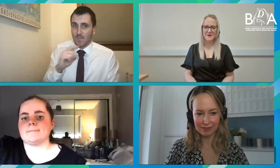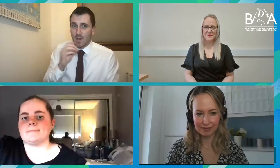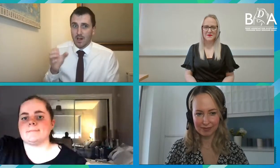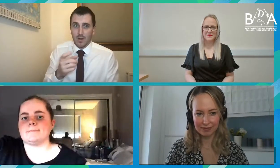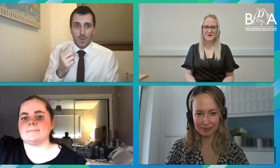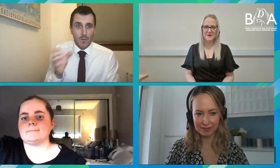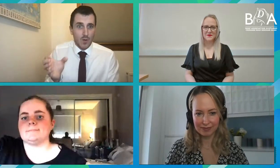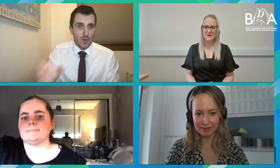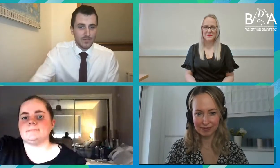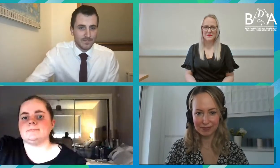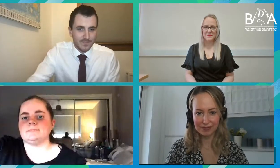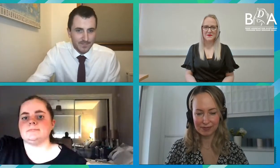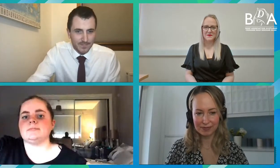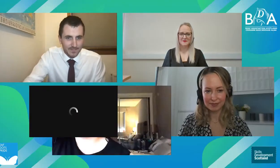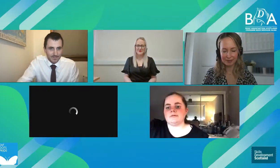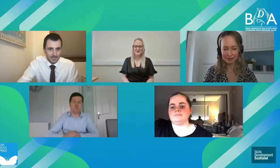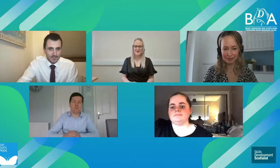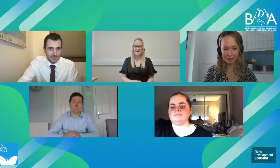in.